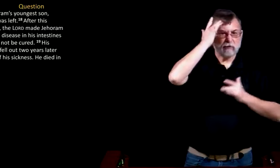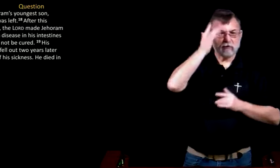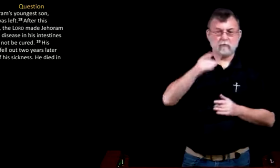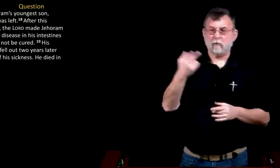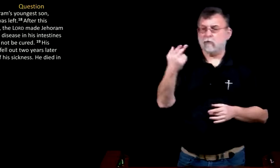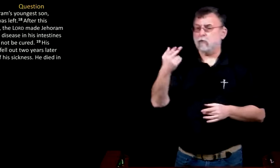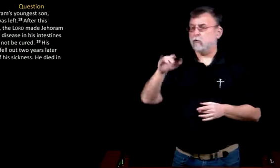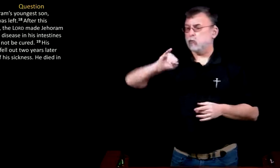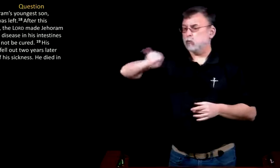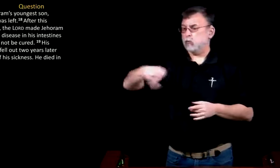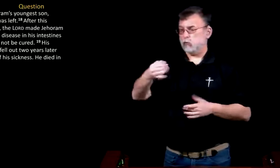his sickness.